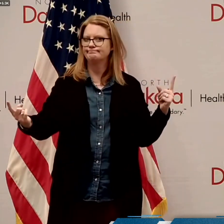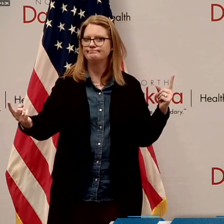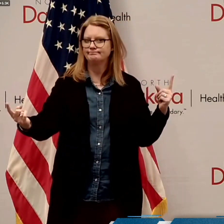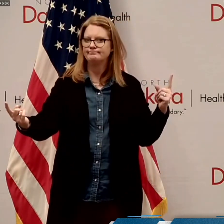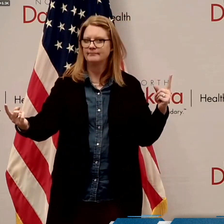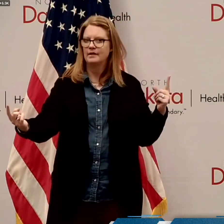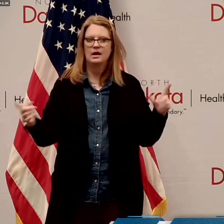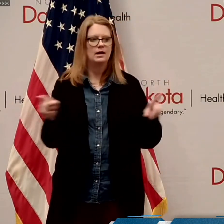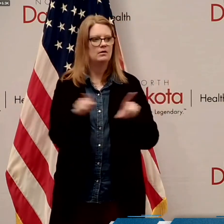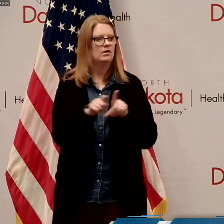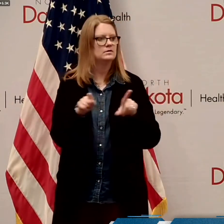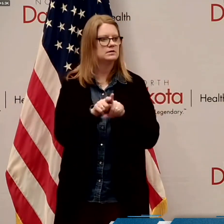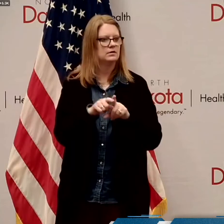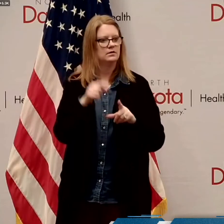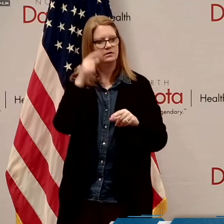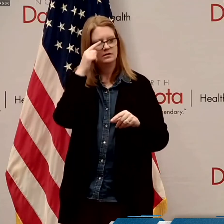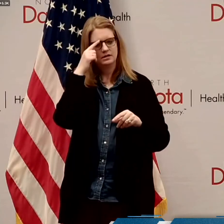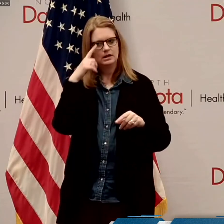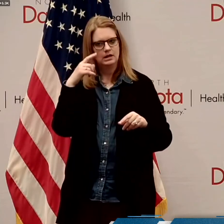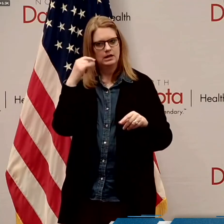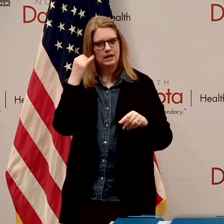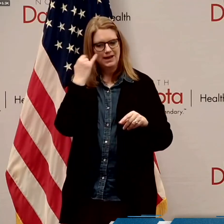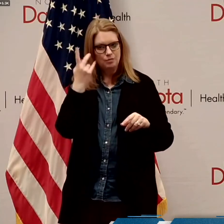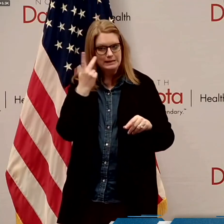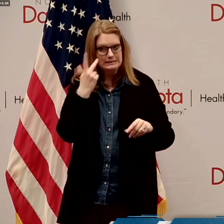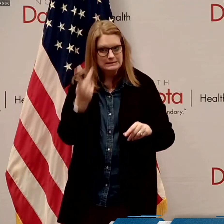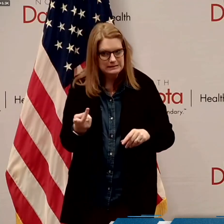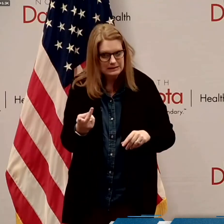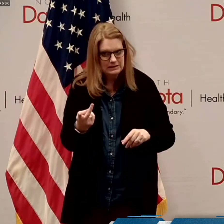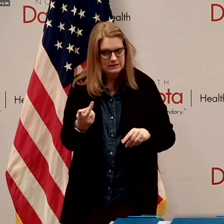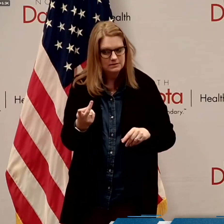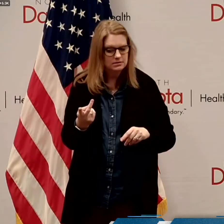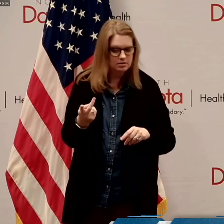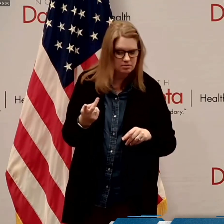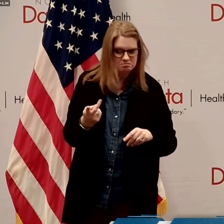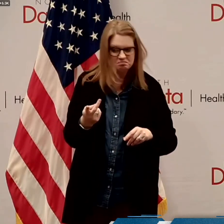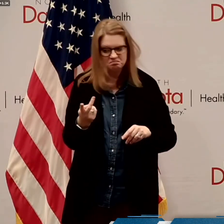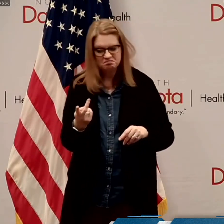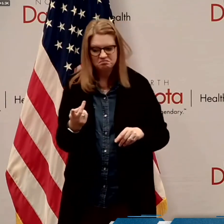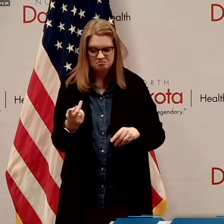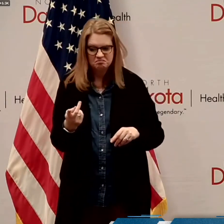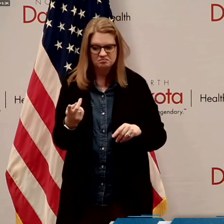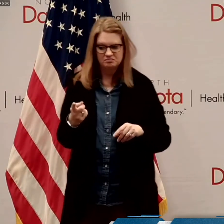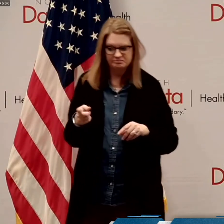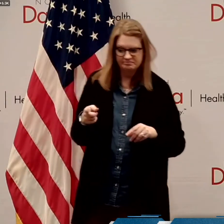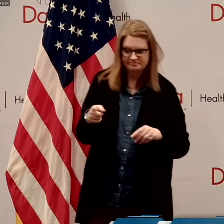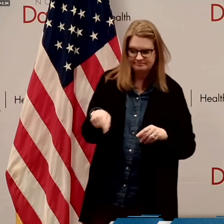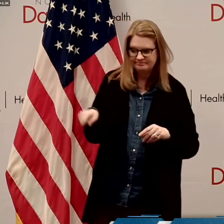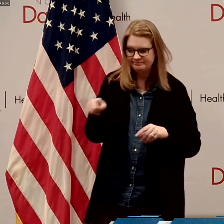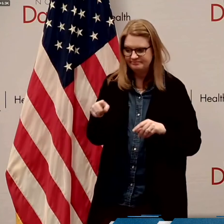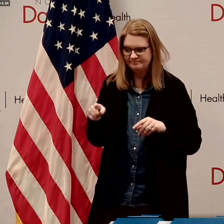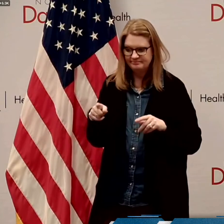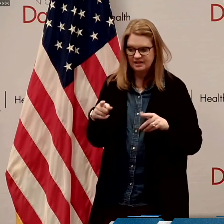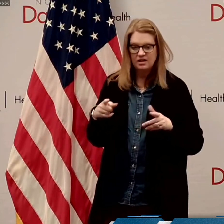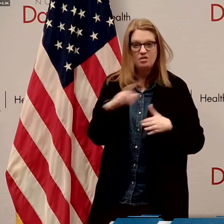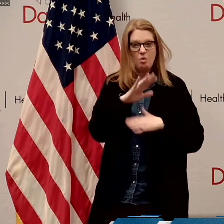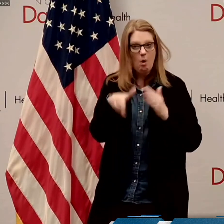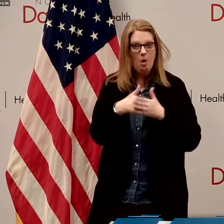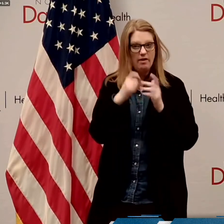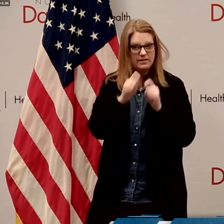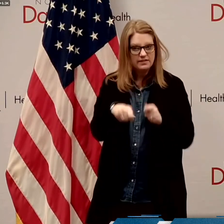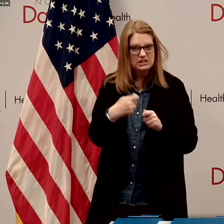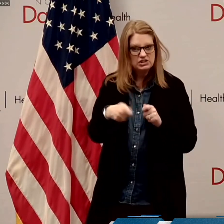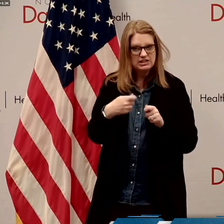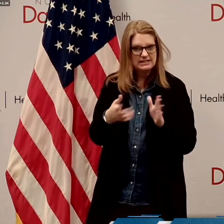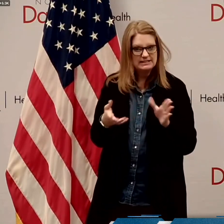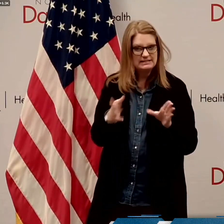And again, if we see situations where that again, rather than trying to close the whole fishing season, we have